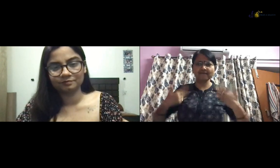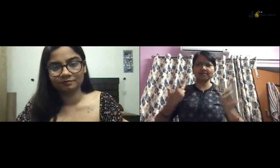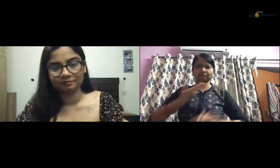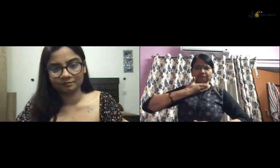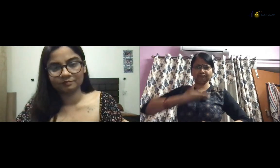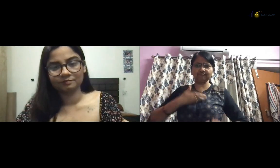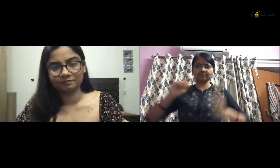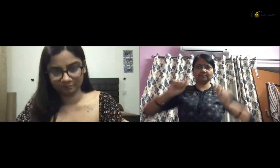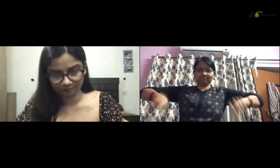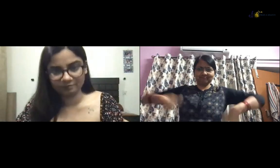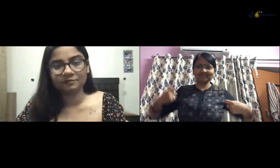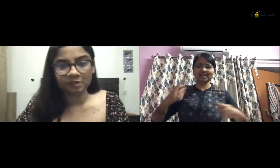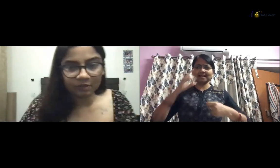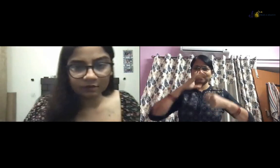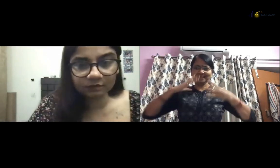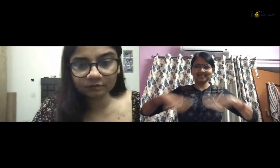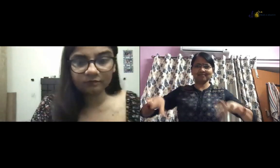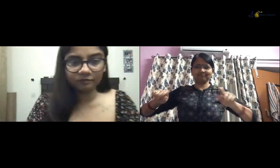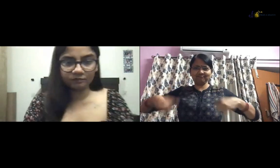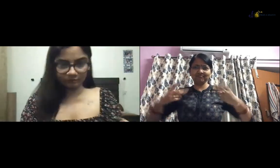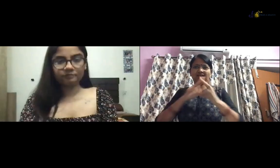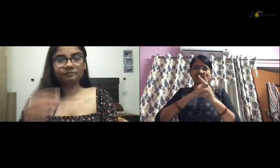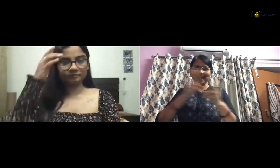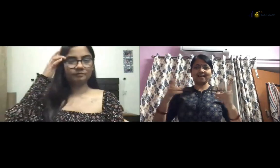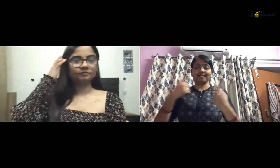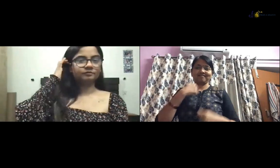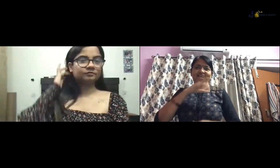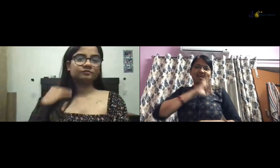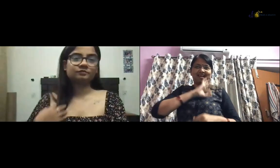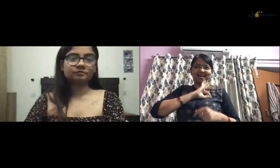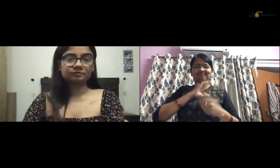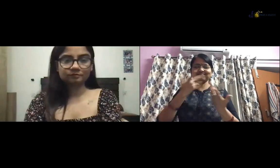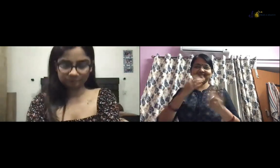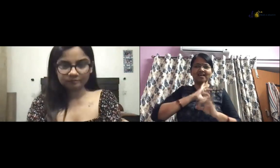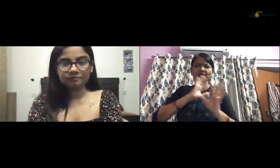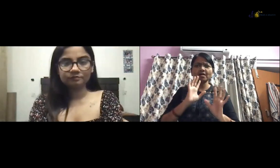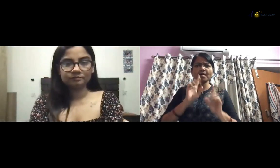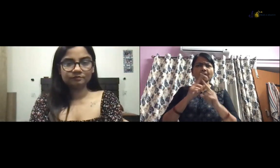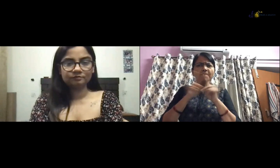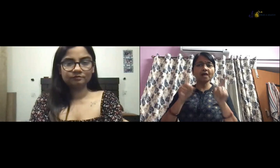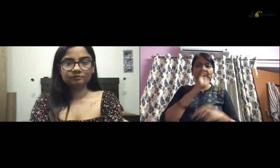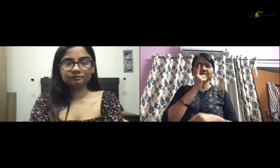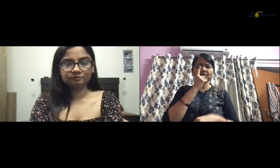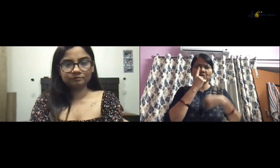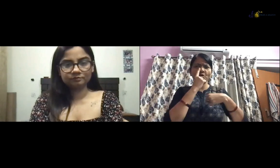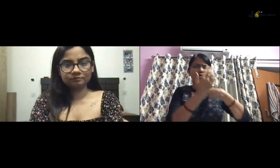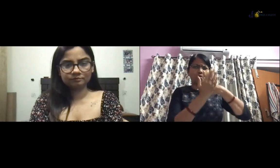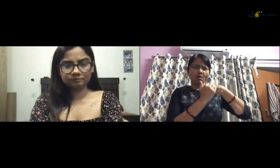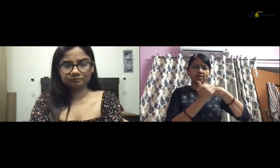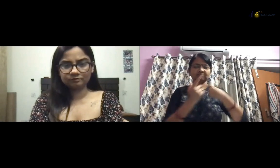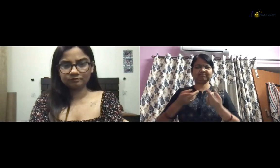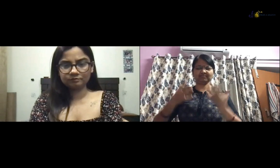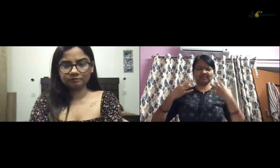all, but some say that you don't wear this kind of blouse, or you can't wear jeans and all after marriage. Girls would like to wear